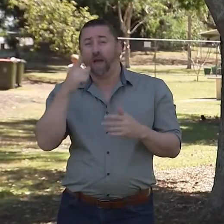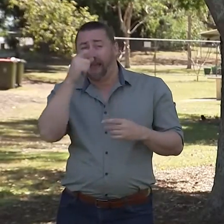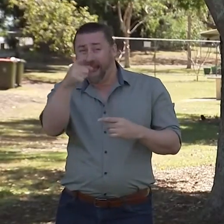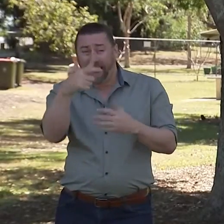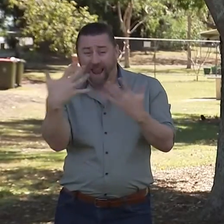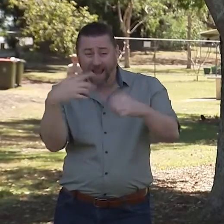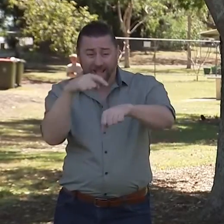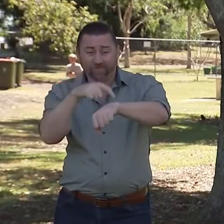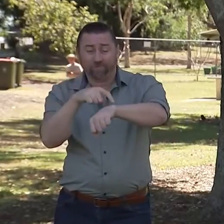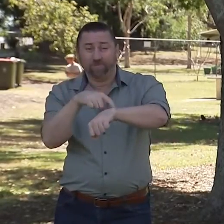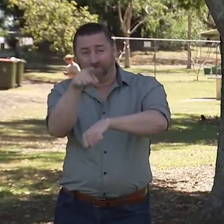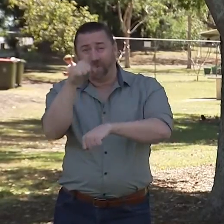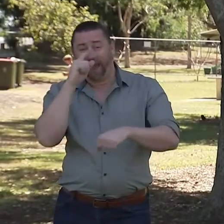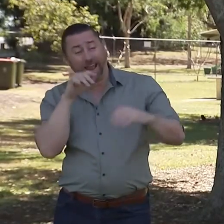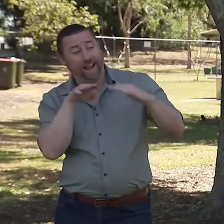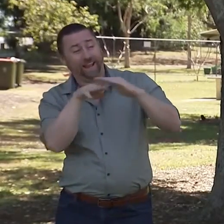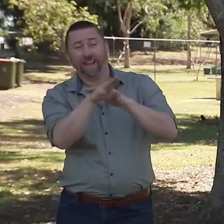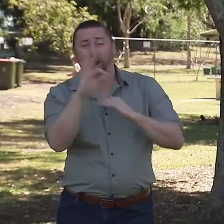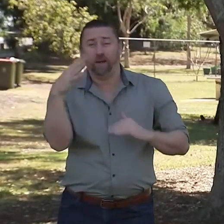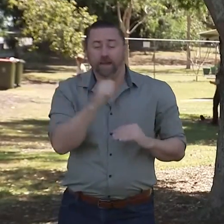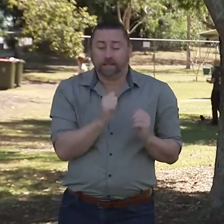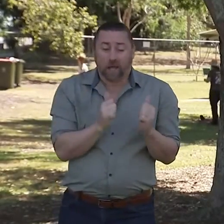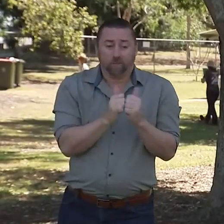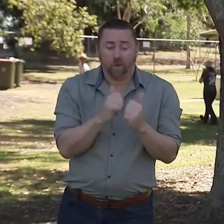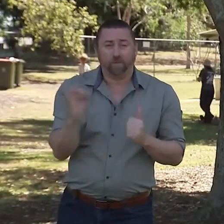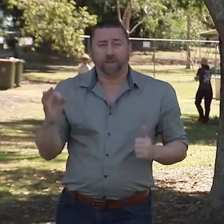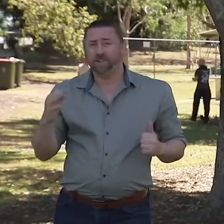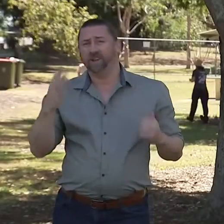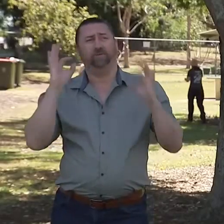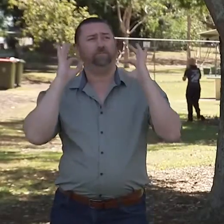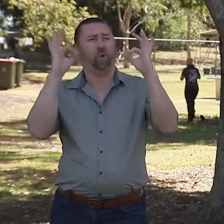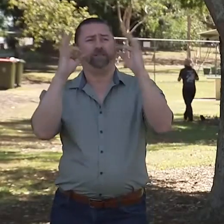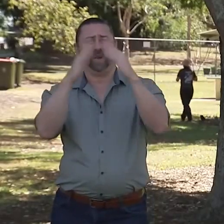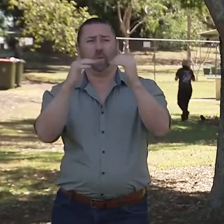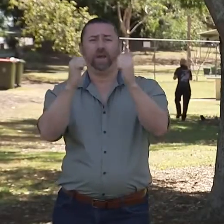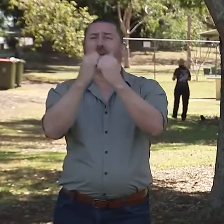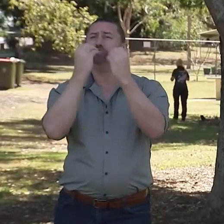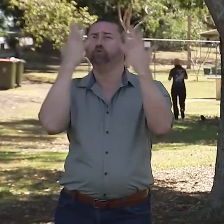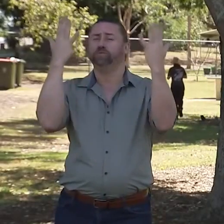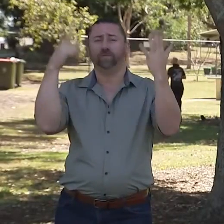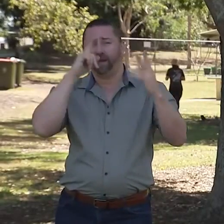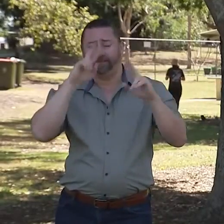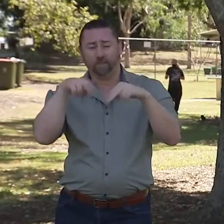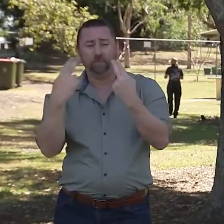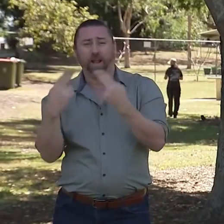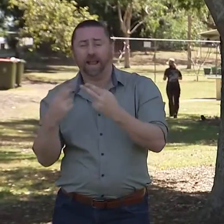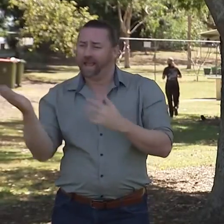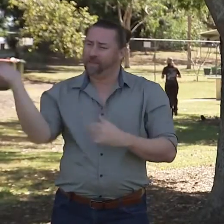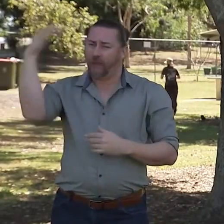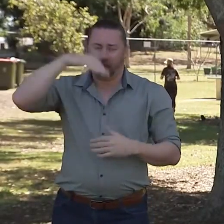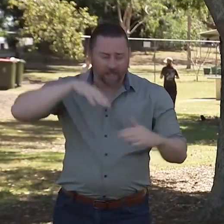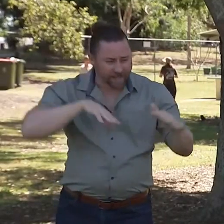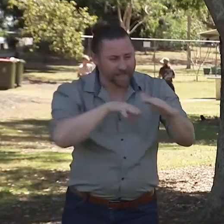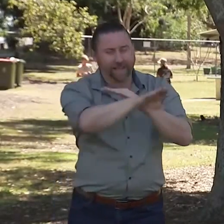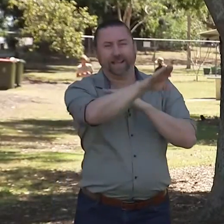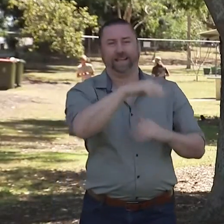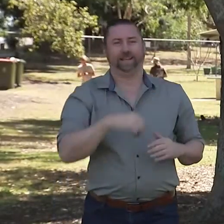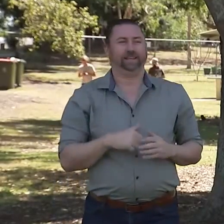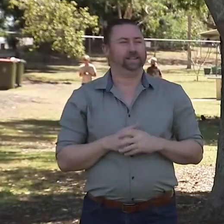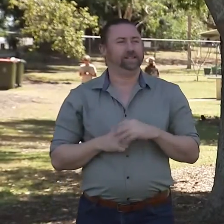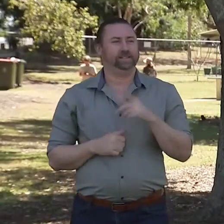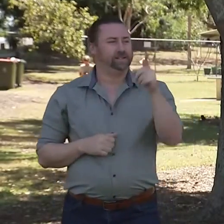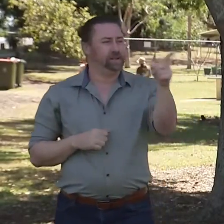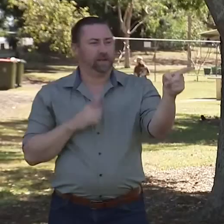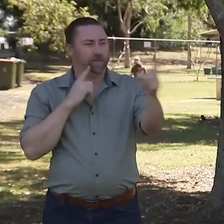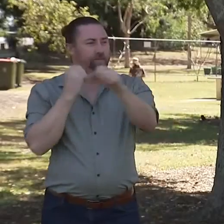are right across the state, and please, beautiful weekend, take the family, go and get vaccinated. Premier, just on the